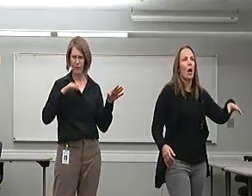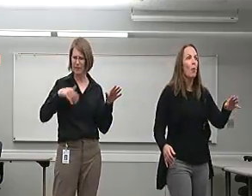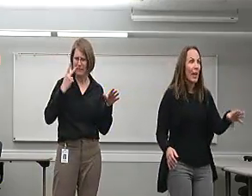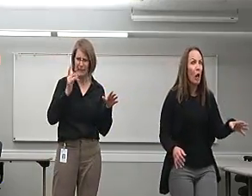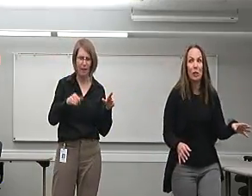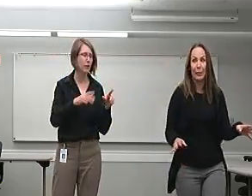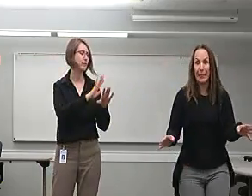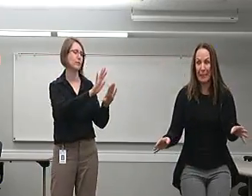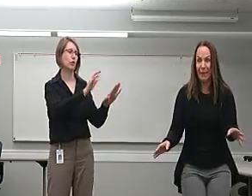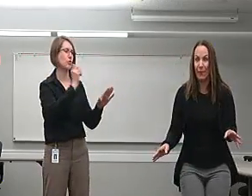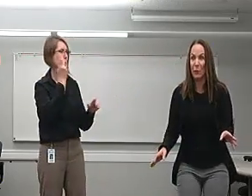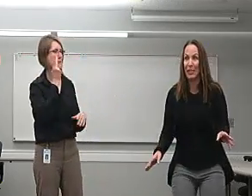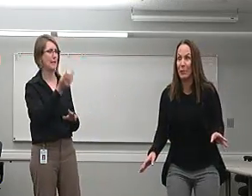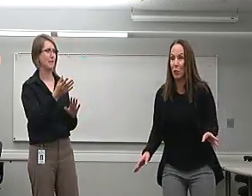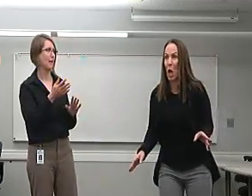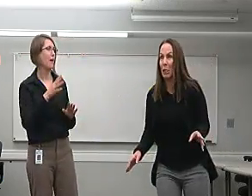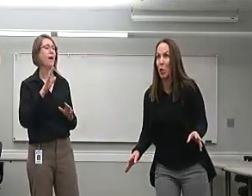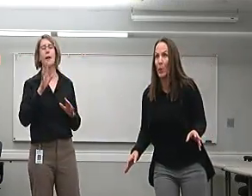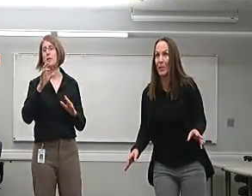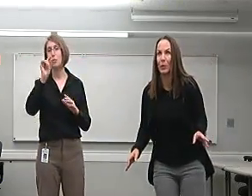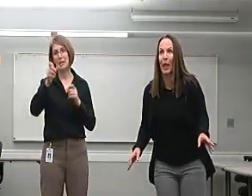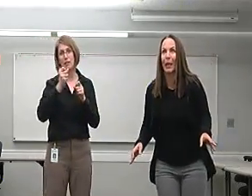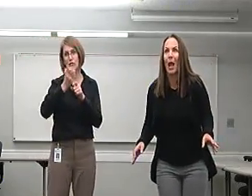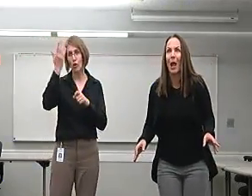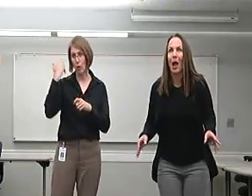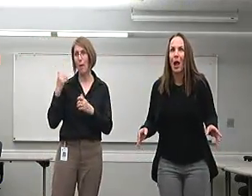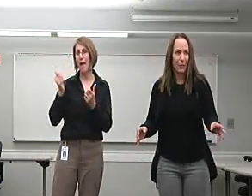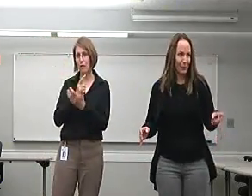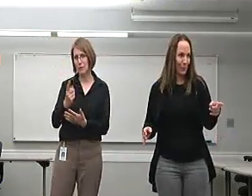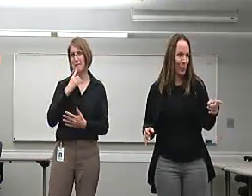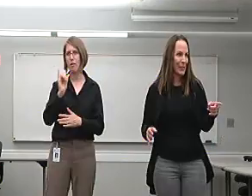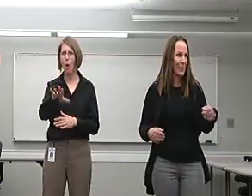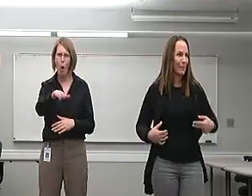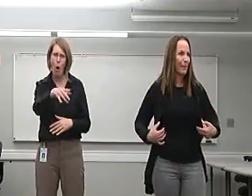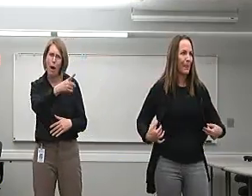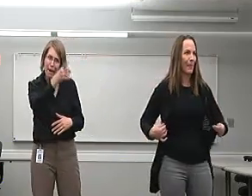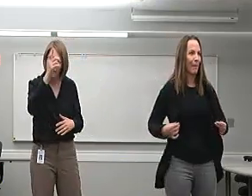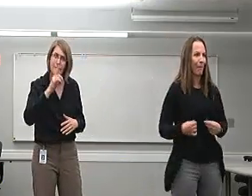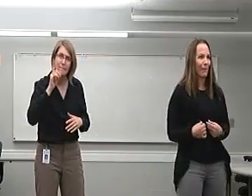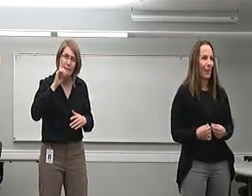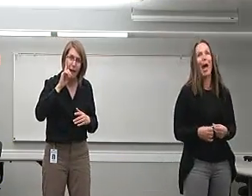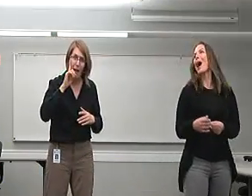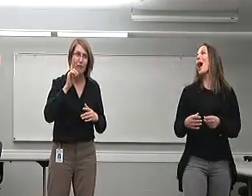deaf. Have you seen Mr. Holland's Opus? And we're like, Now it's, What have is you it? seen Signing Time?